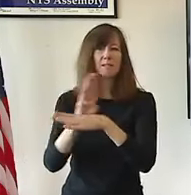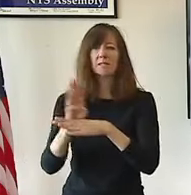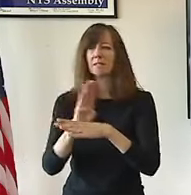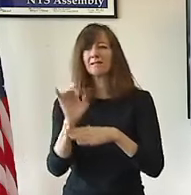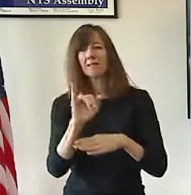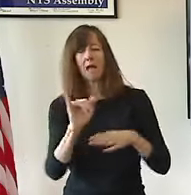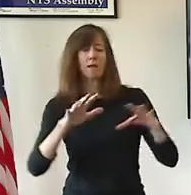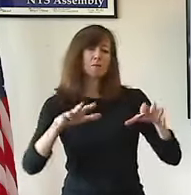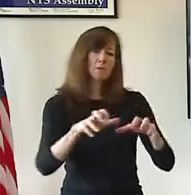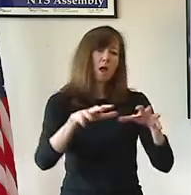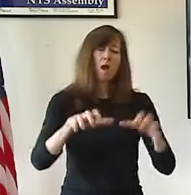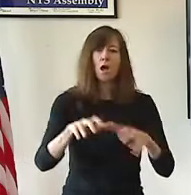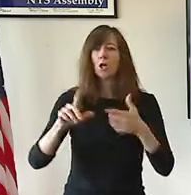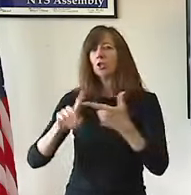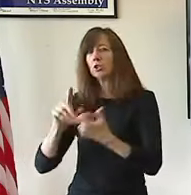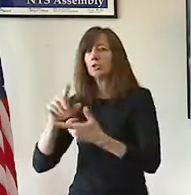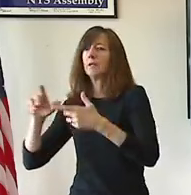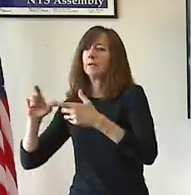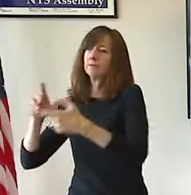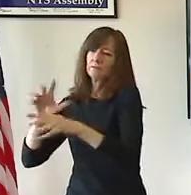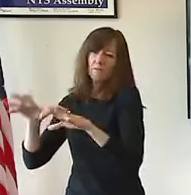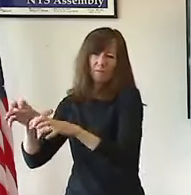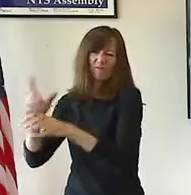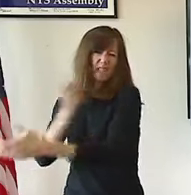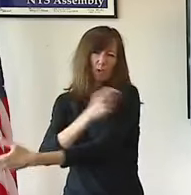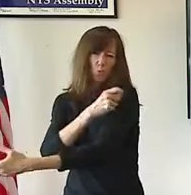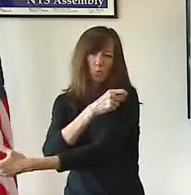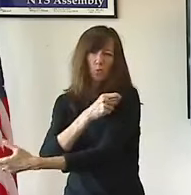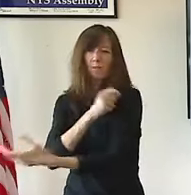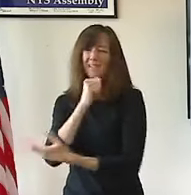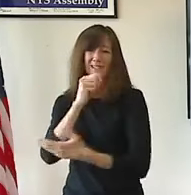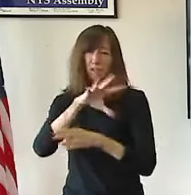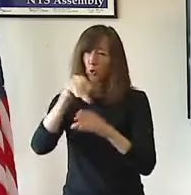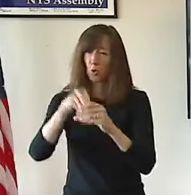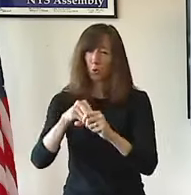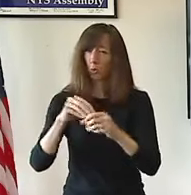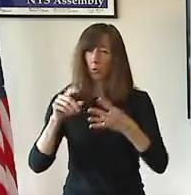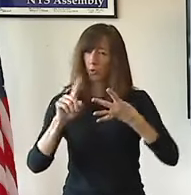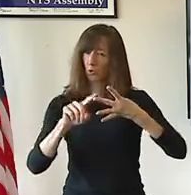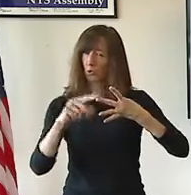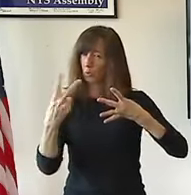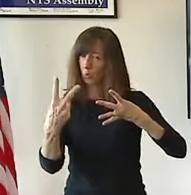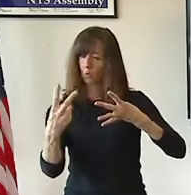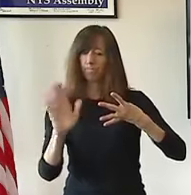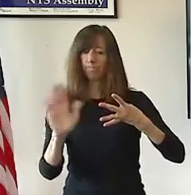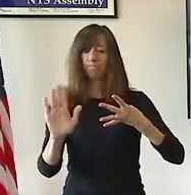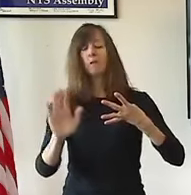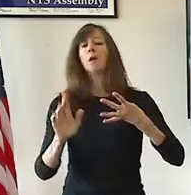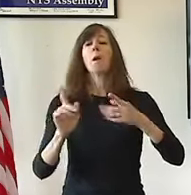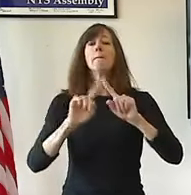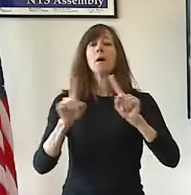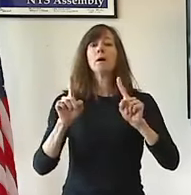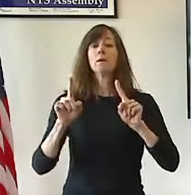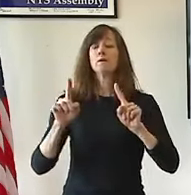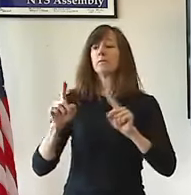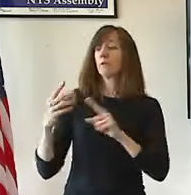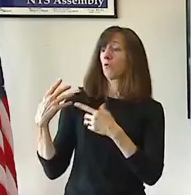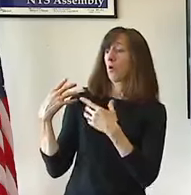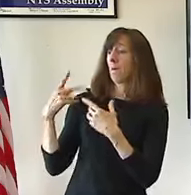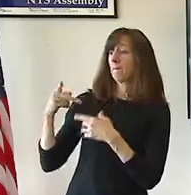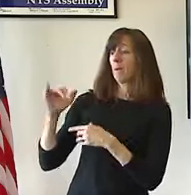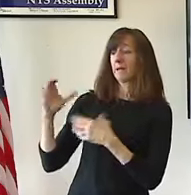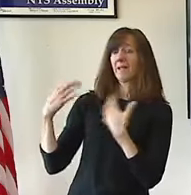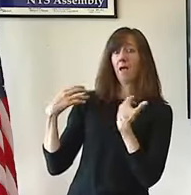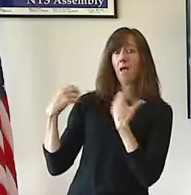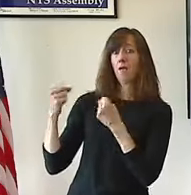therapists, and it isn't tattoo parlors. We believe it should be, so I want to be clear. We believe from a public health risk, if you will,